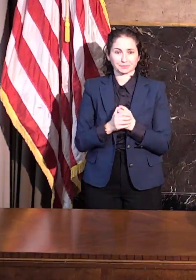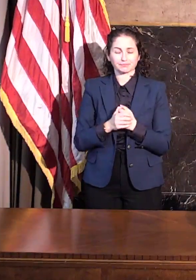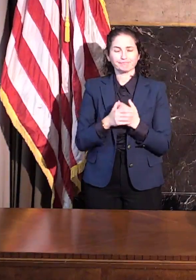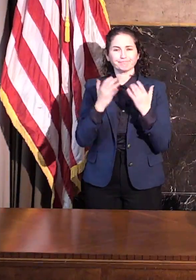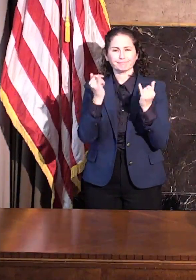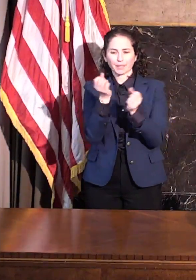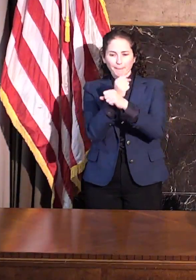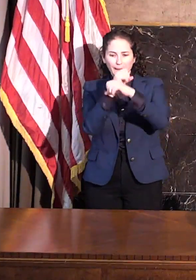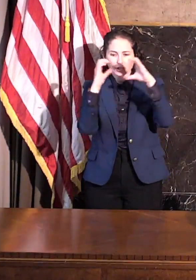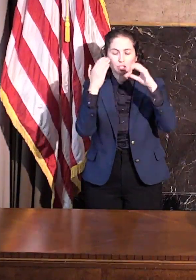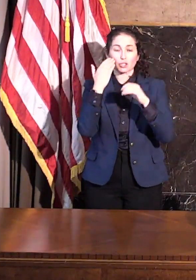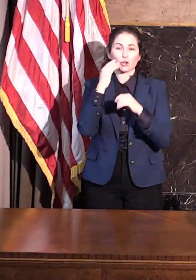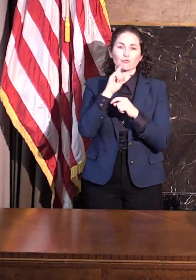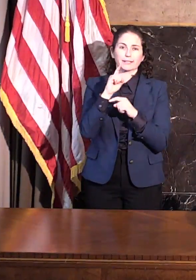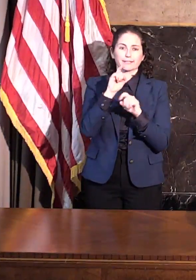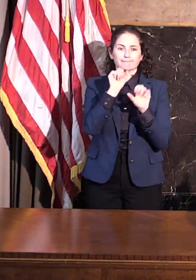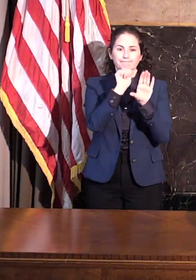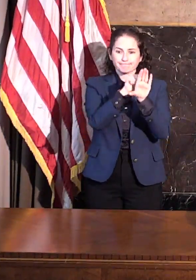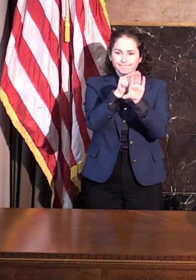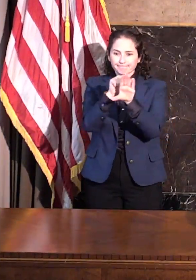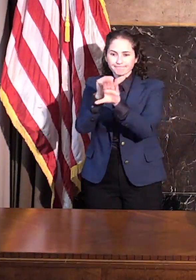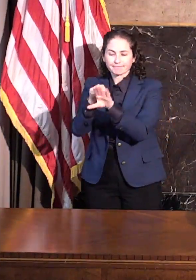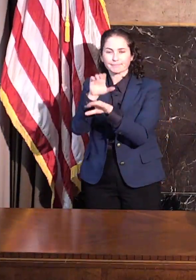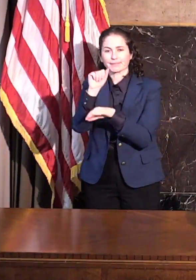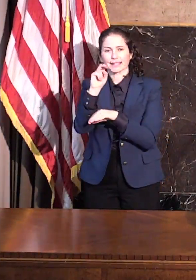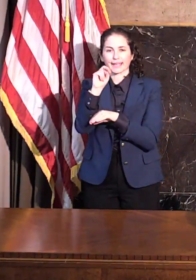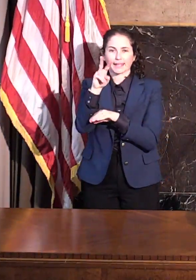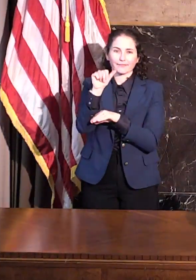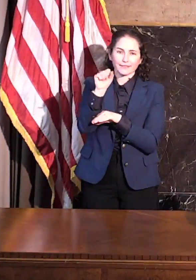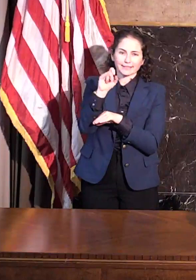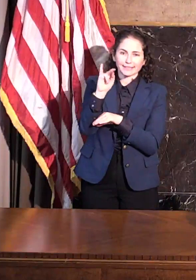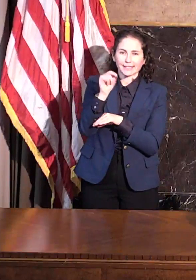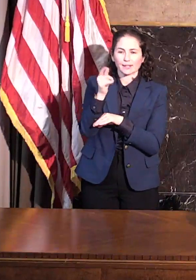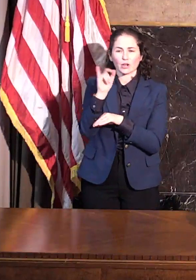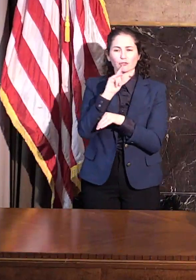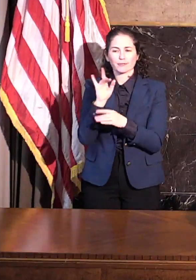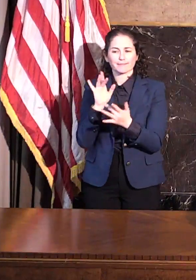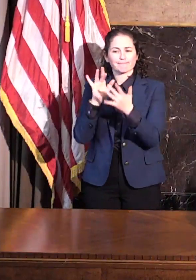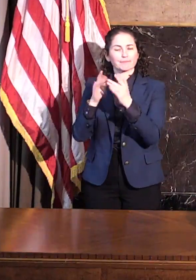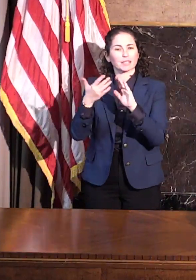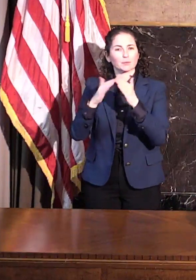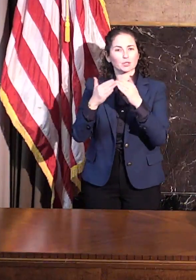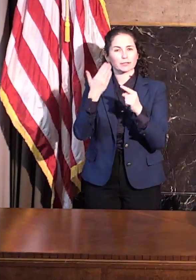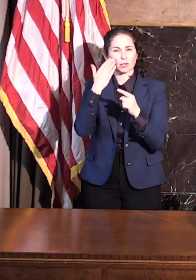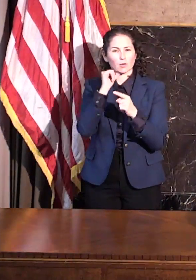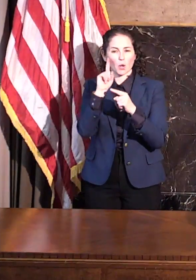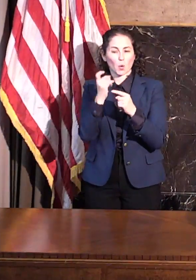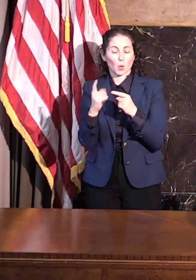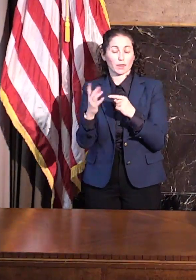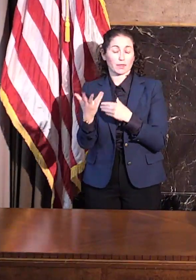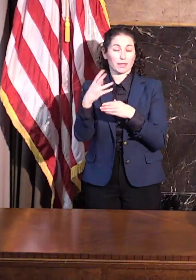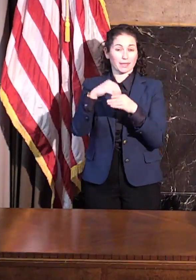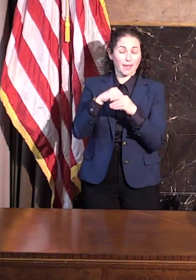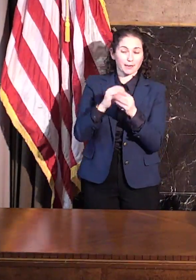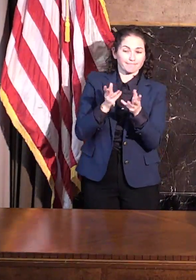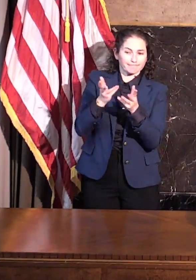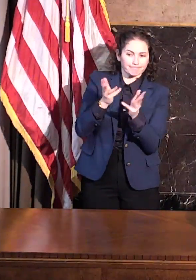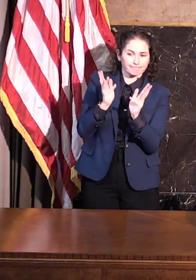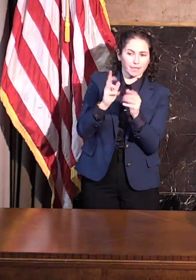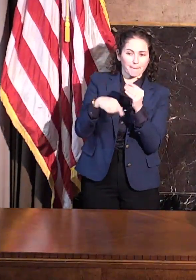and access to the vaccine. And we'll be marrying that outreach with vaccine events,